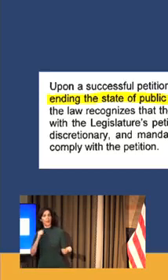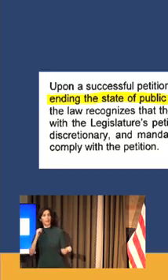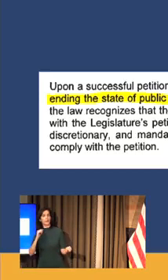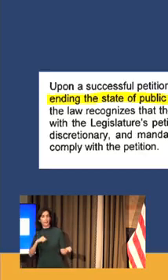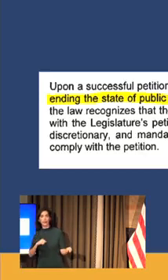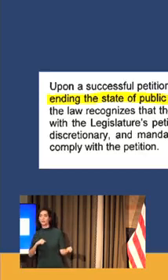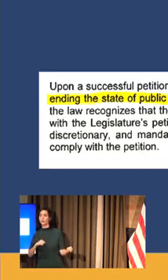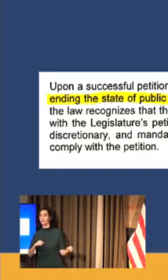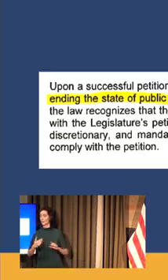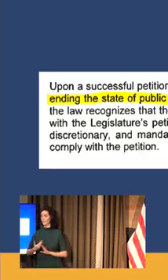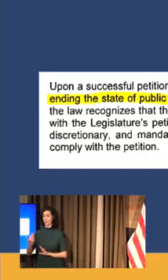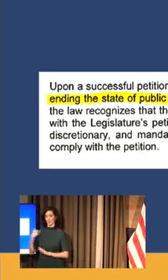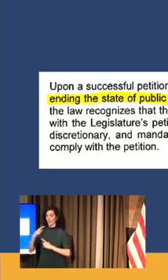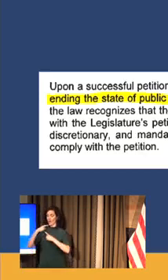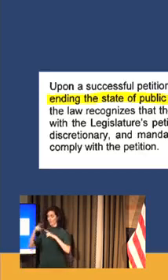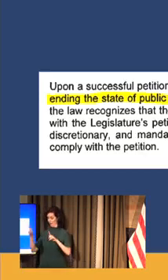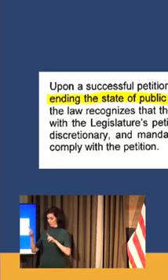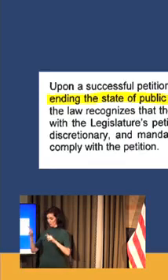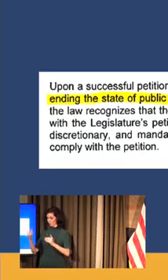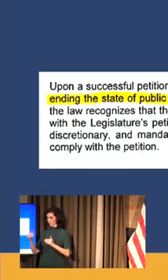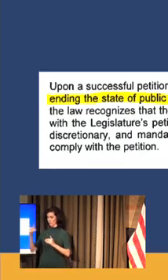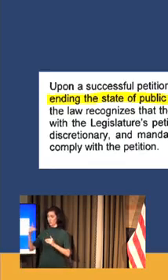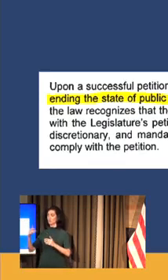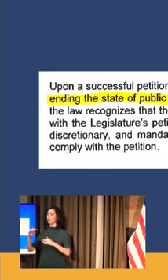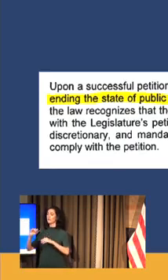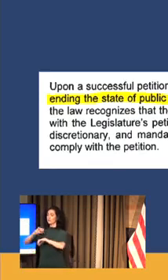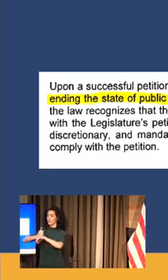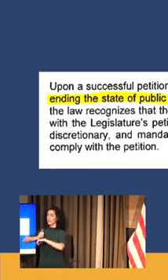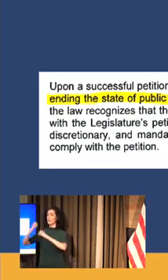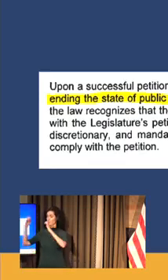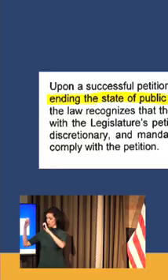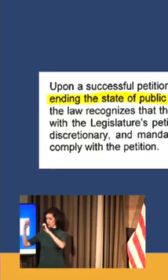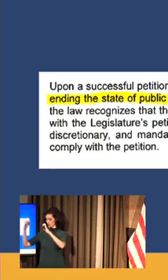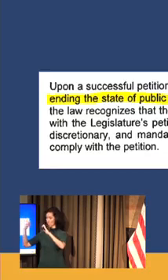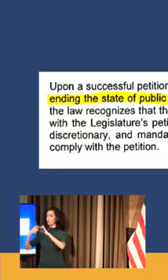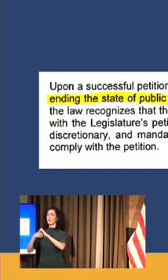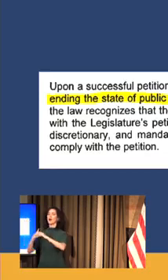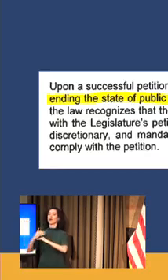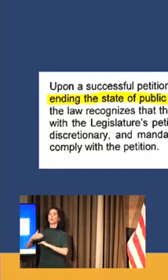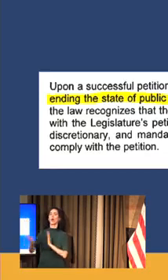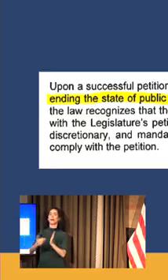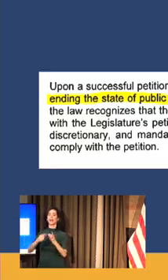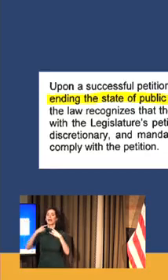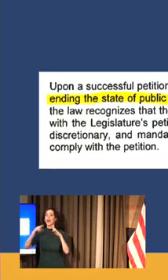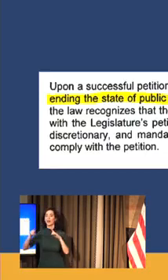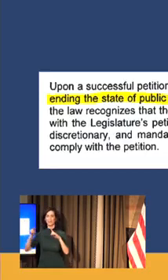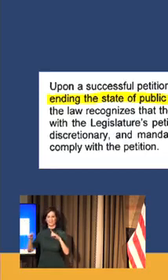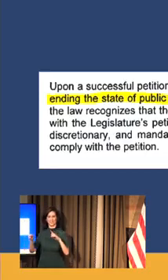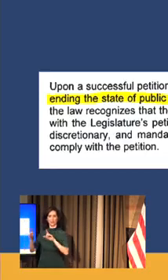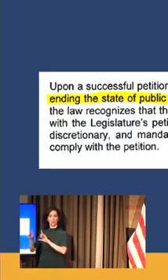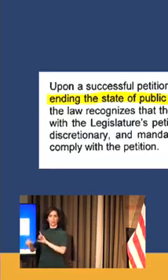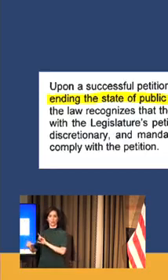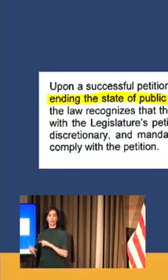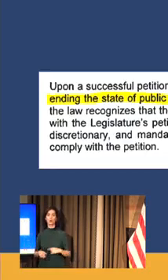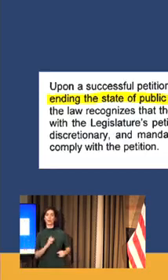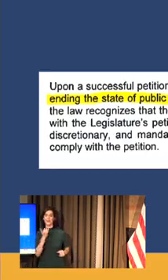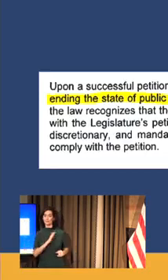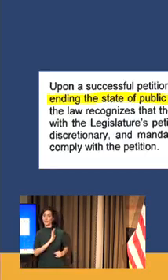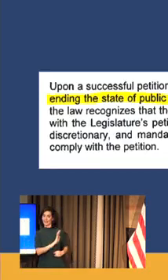the previous proclamation that created the public health emergency. So I guess he now disagrees with